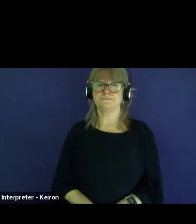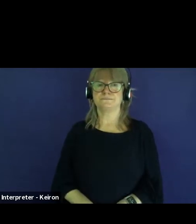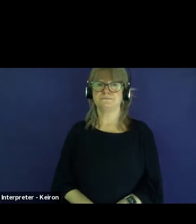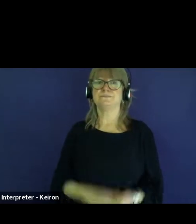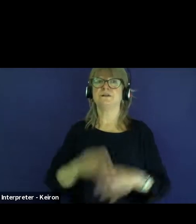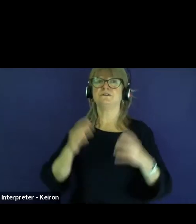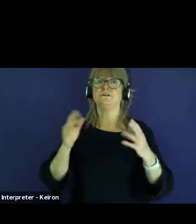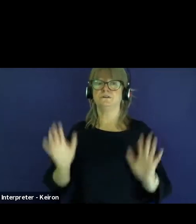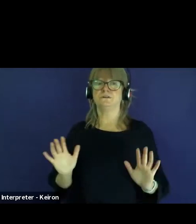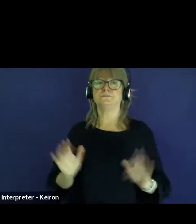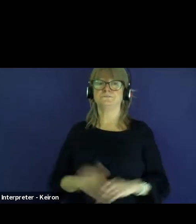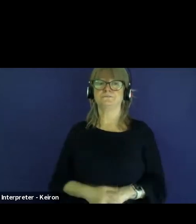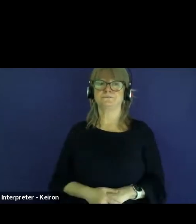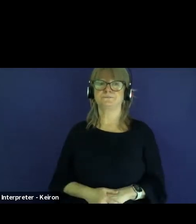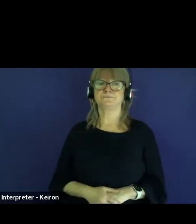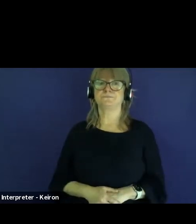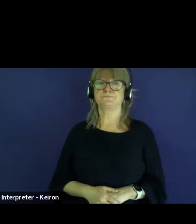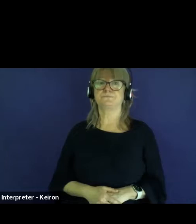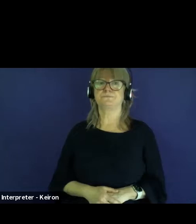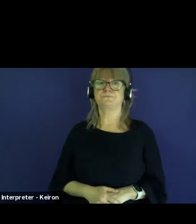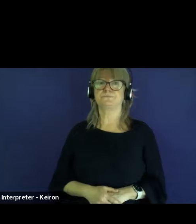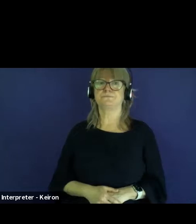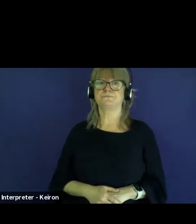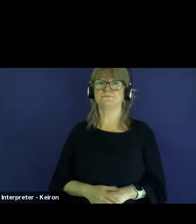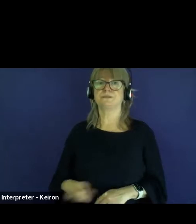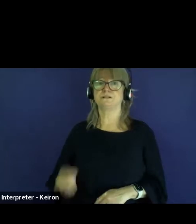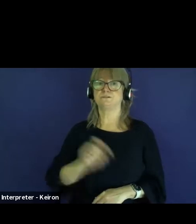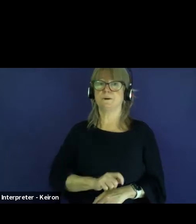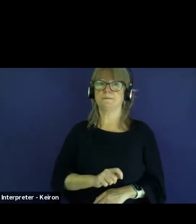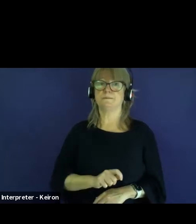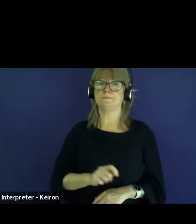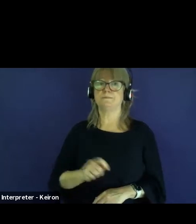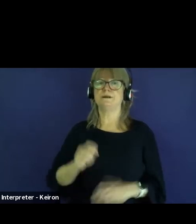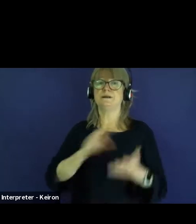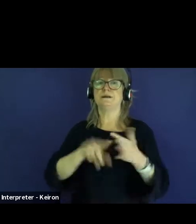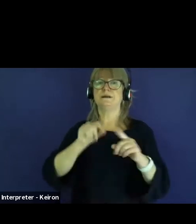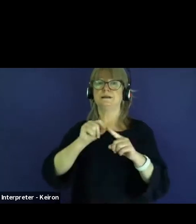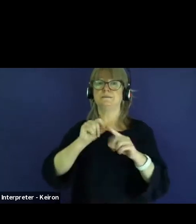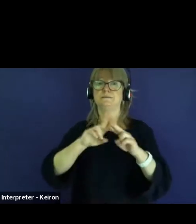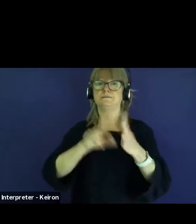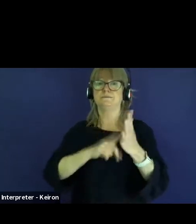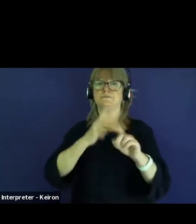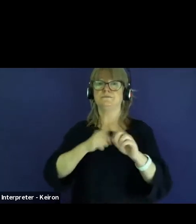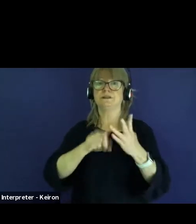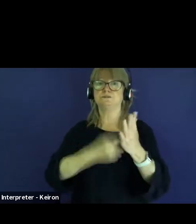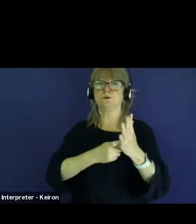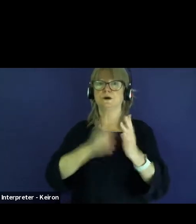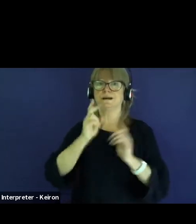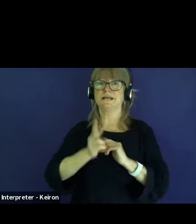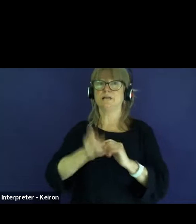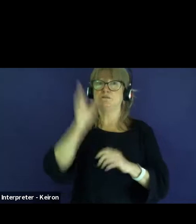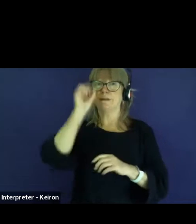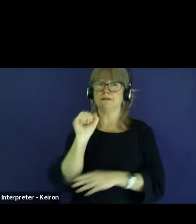And release. Let's swap legs now. Back to that hip flexor stretch. We want to stay nice and tall